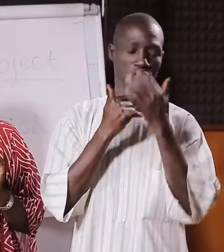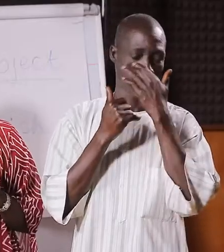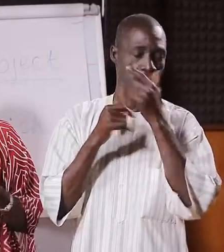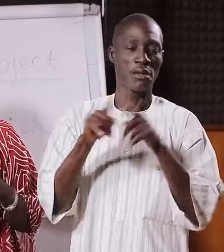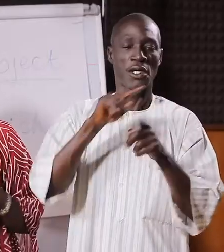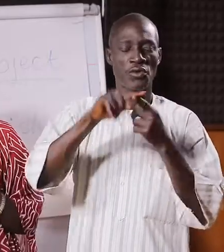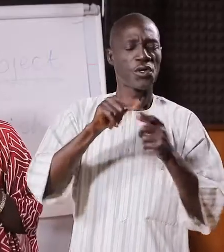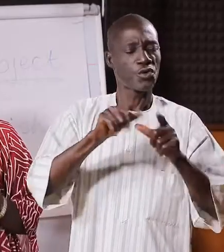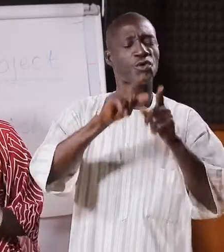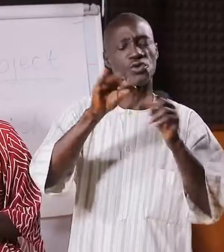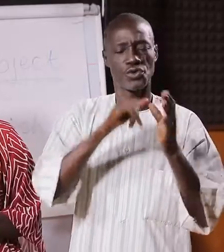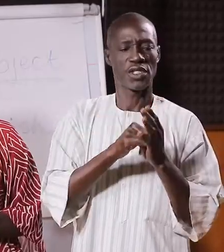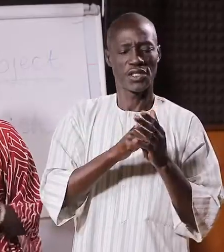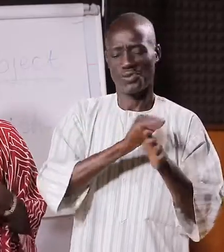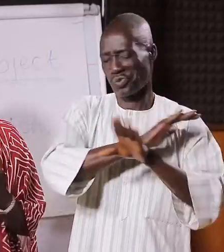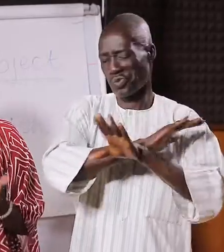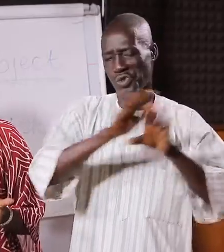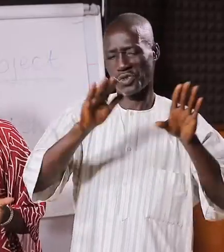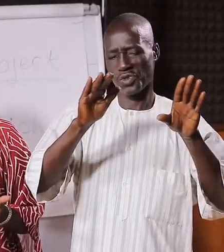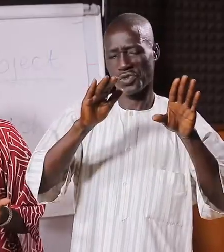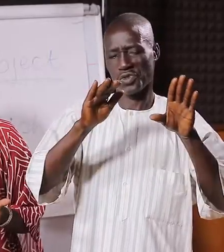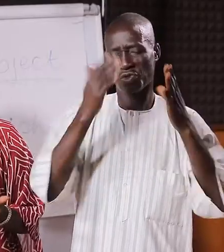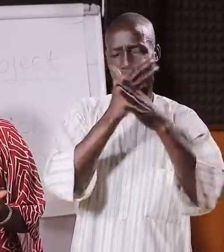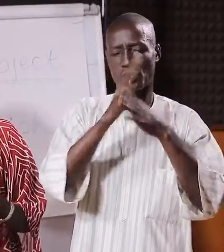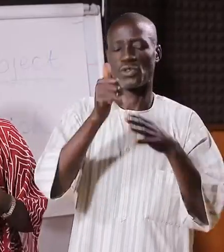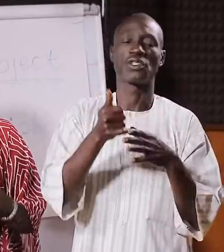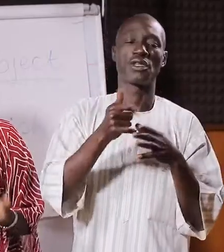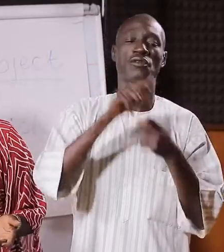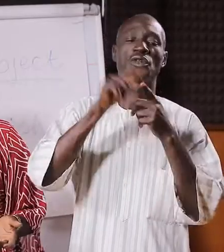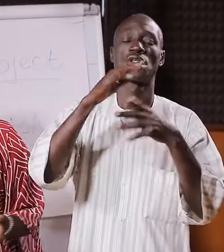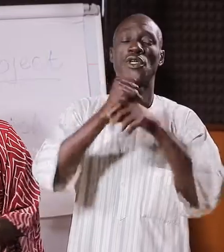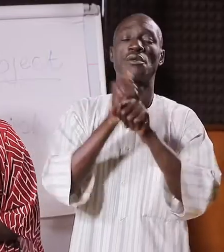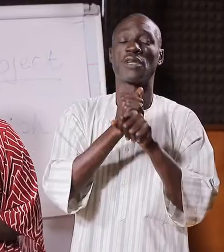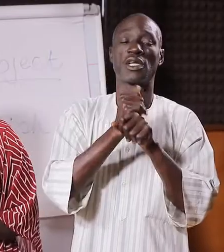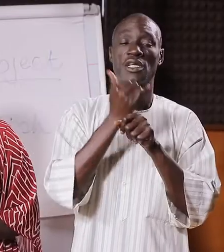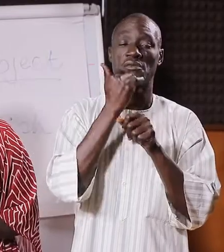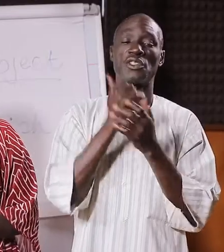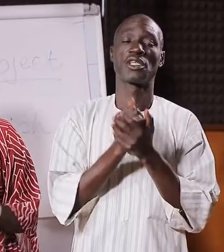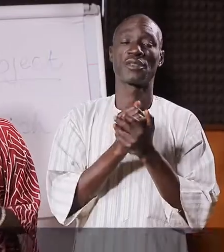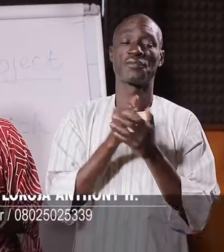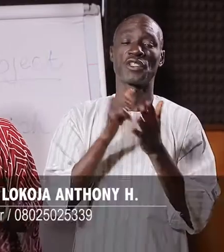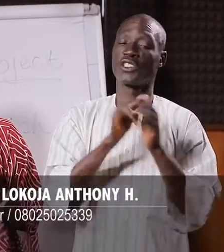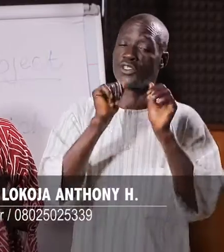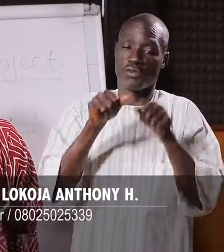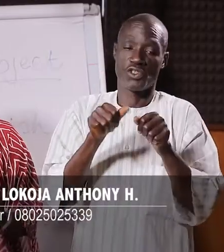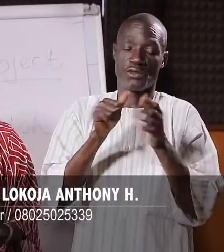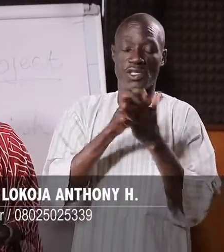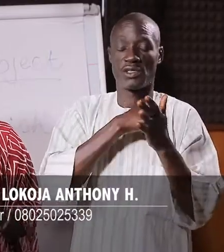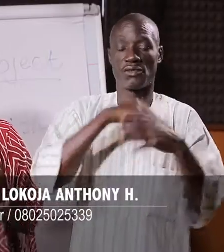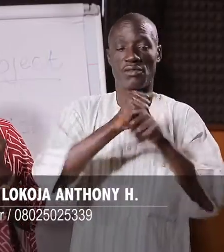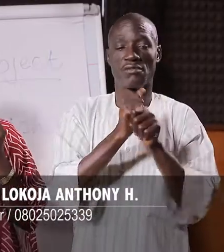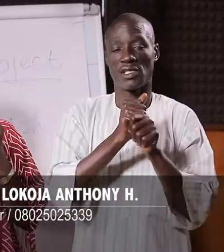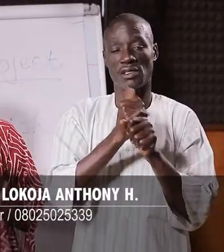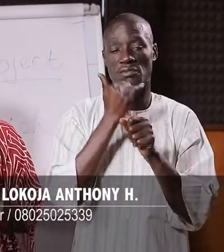mistake. So don't worry about the mistakes. In the learning process, mistakes are bound to occur. But what makes you